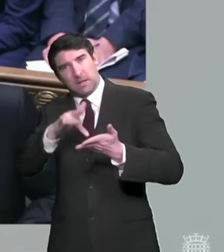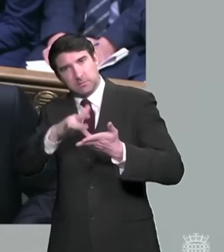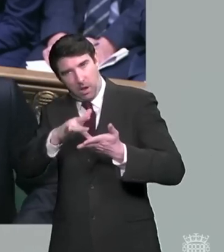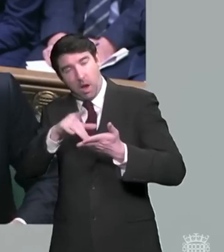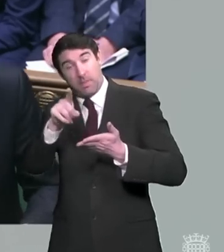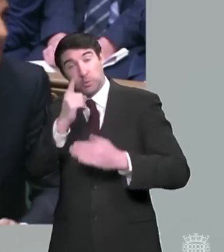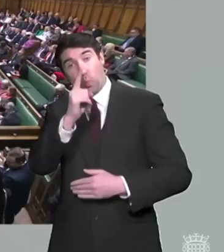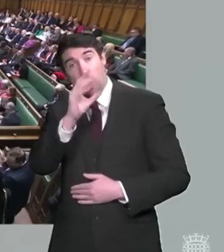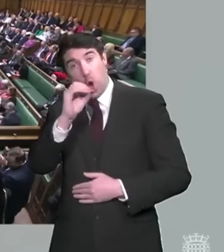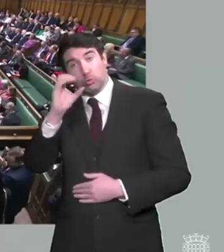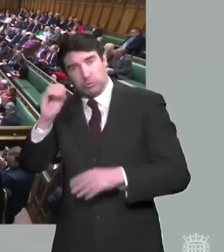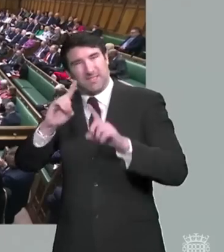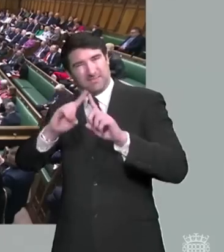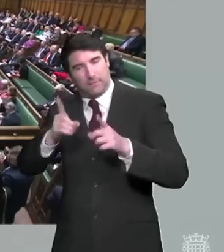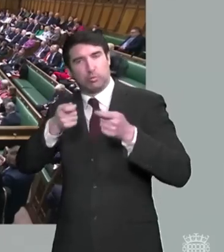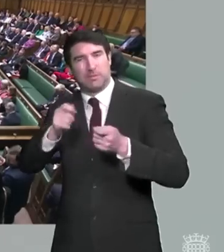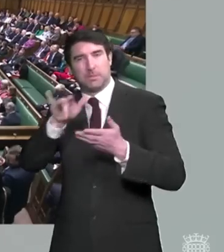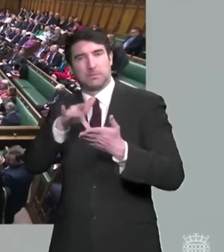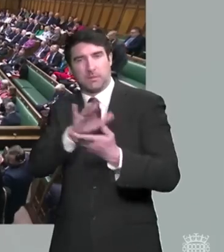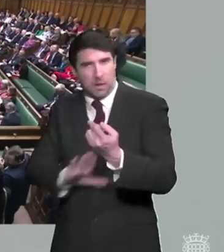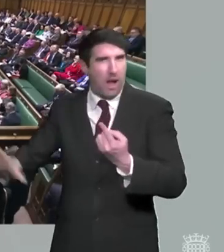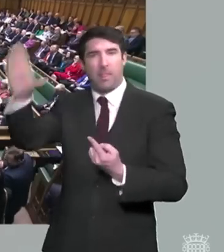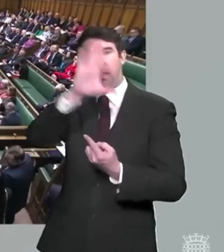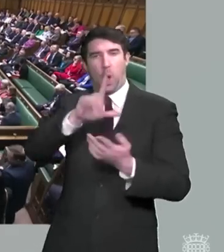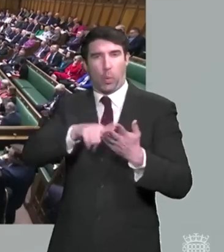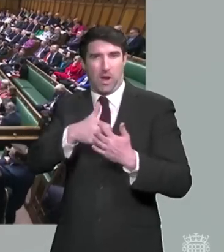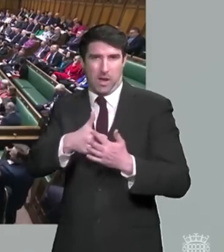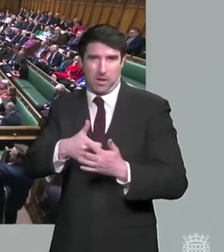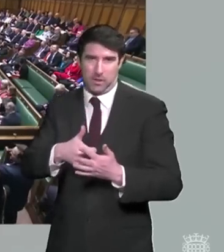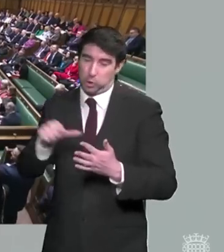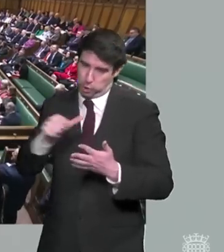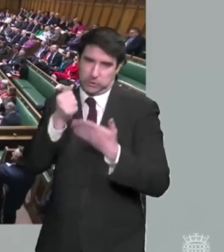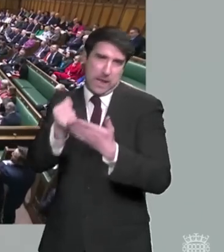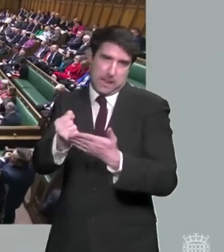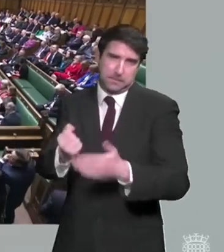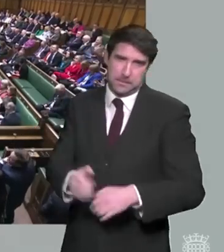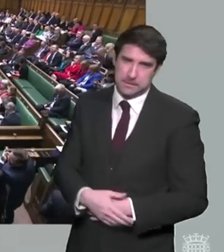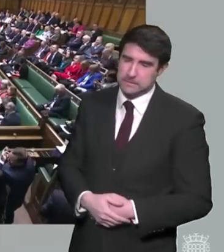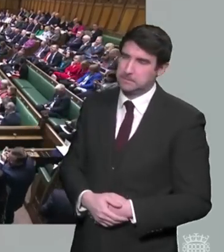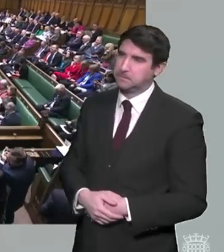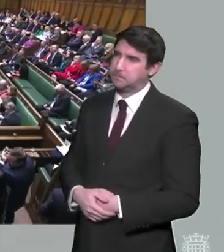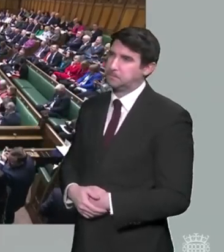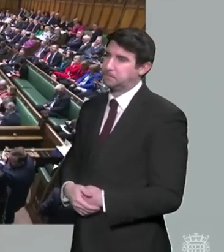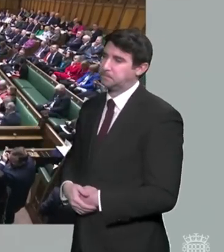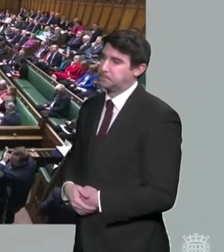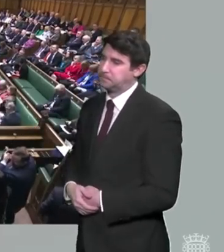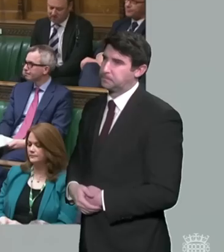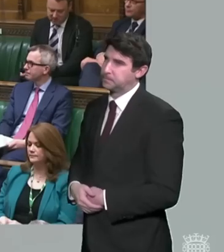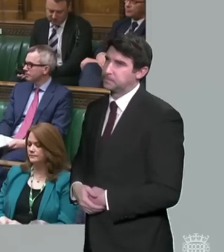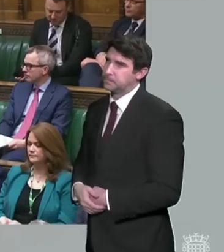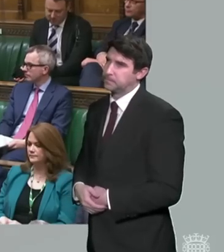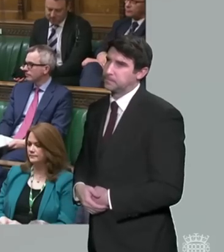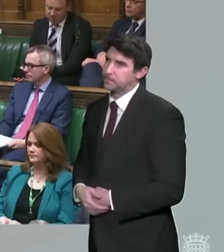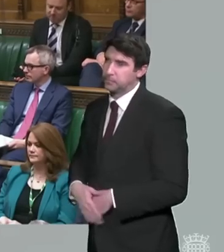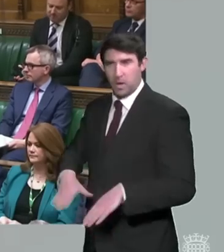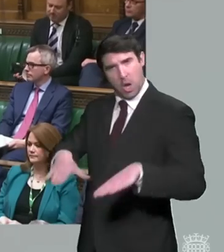which will make a difference. Richard Graham. Speaker, this country's military and diplomatic support for Ukraine is strong and has strong support